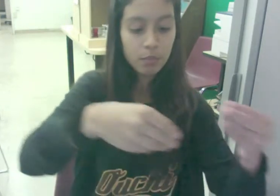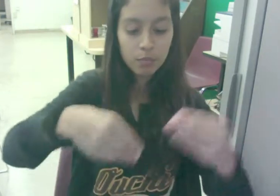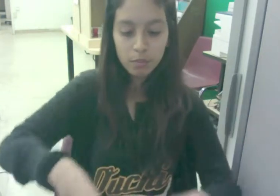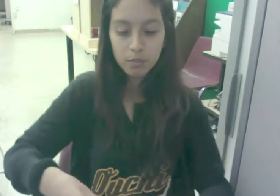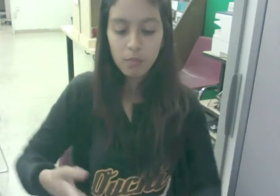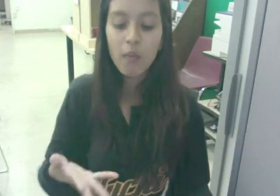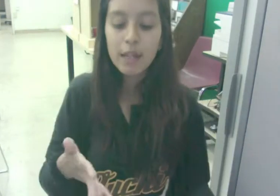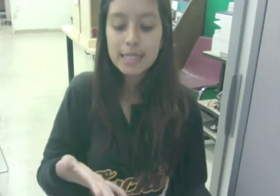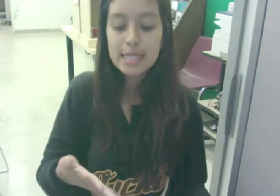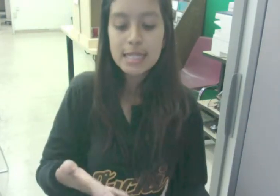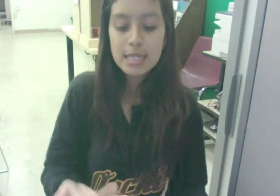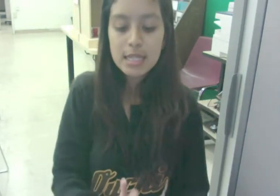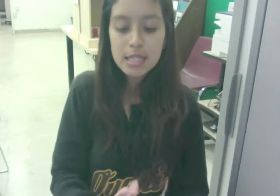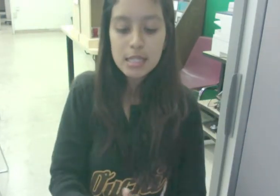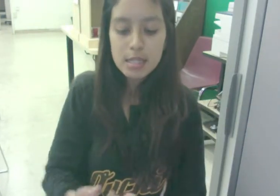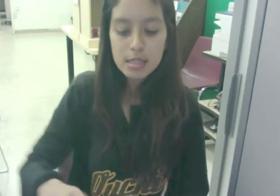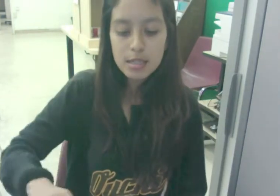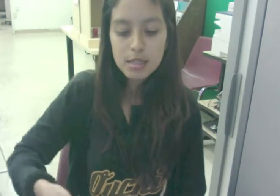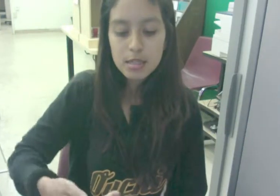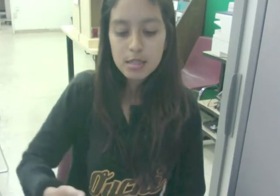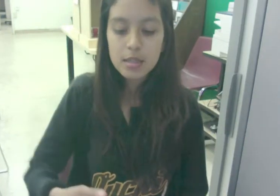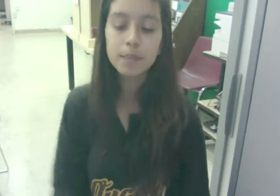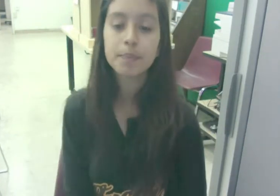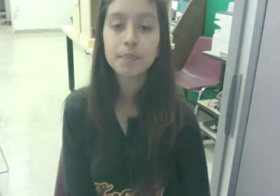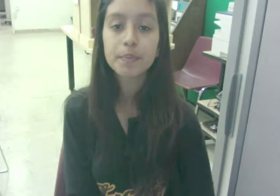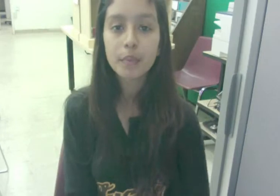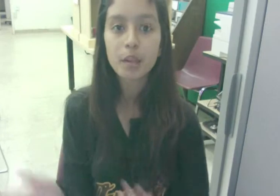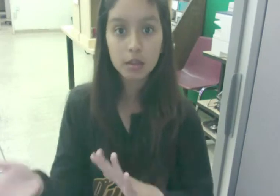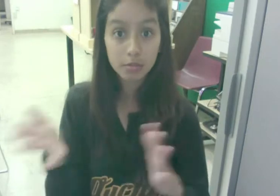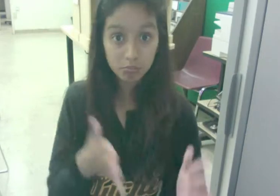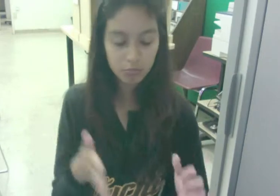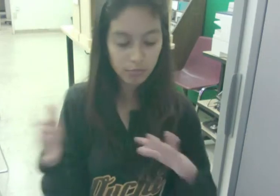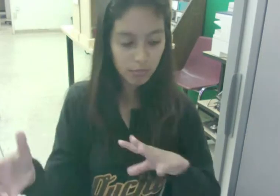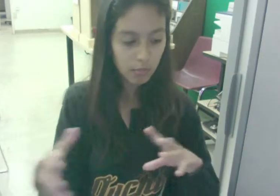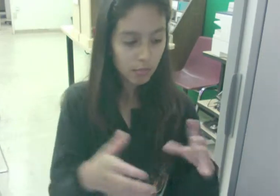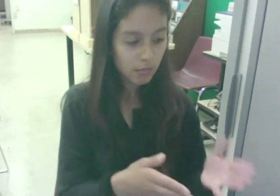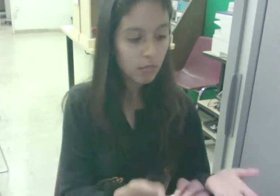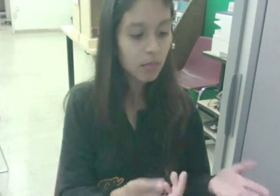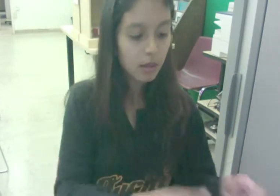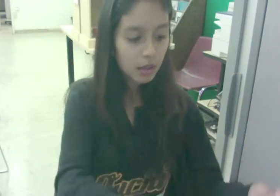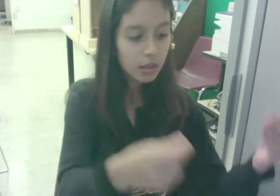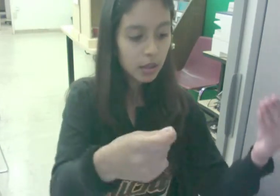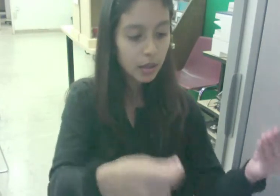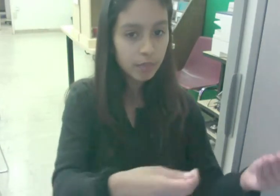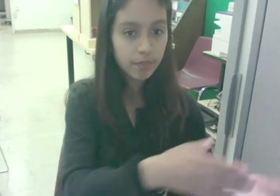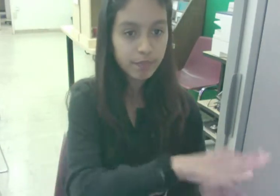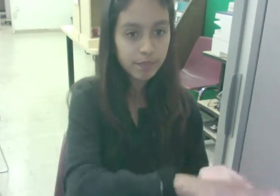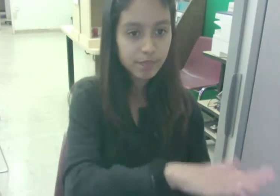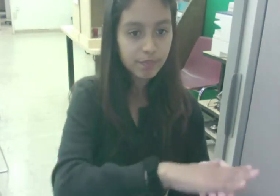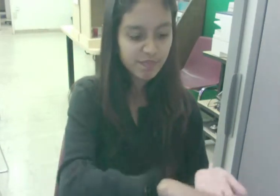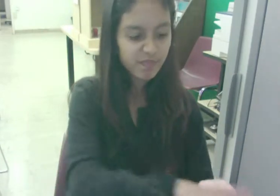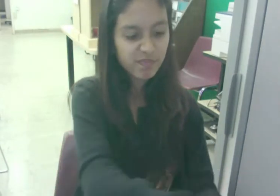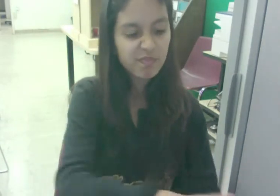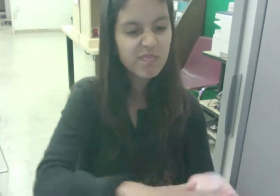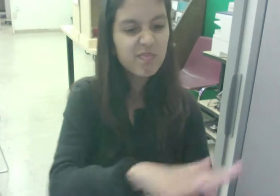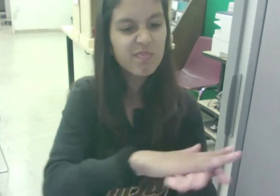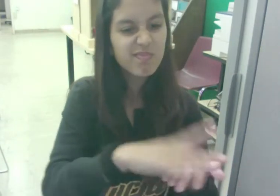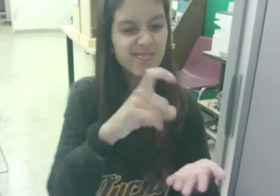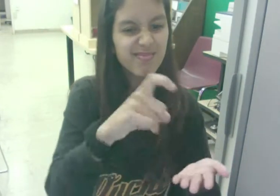But before you cut the vegetables, you want to make sure that you wash off the cutting board and the knife so that, again, you don't get sick from the raw